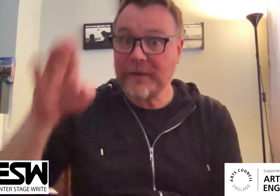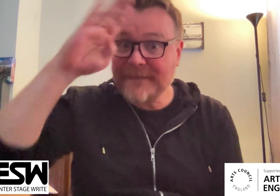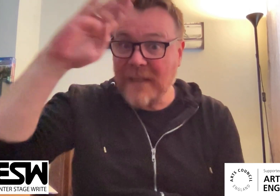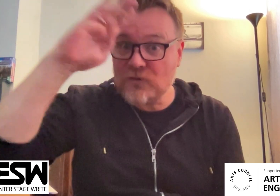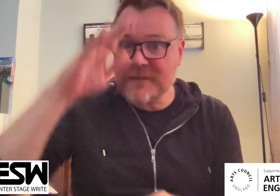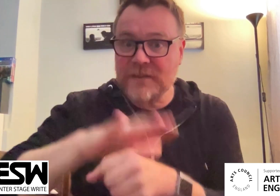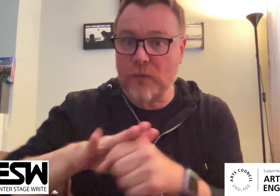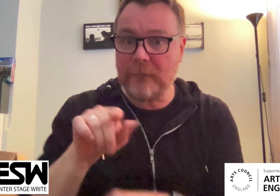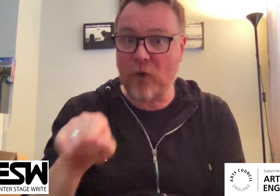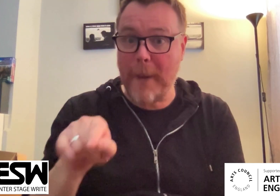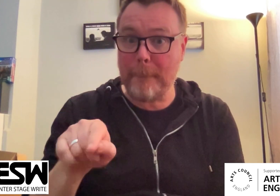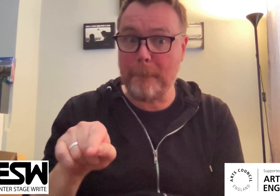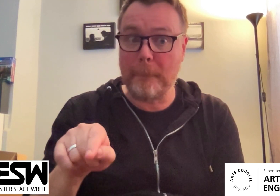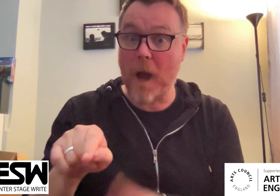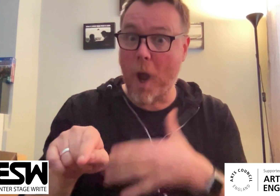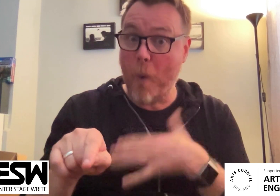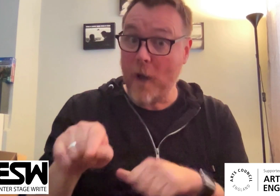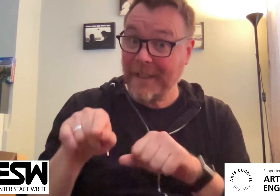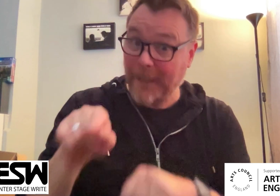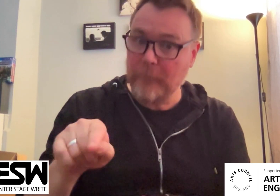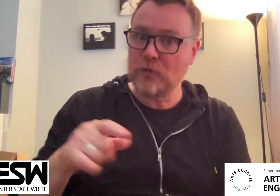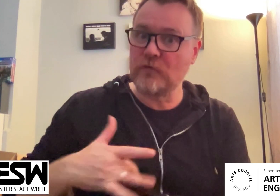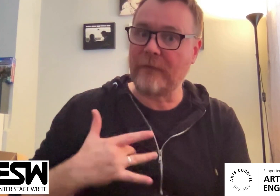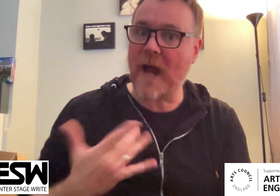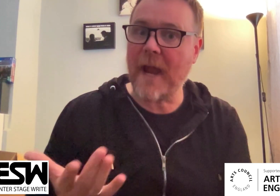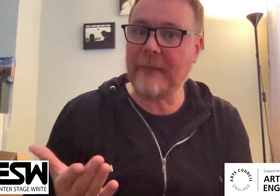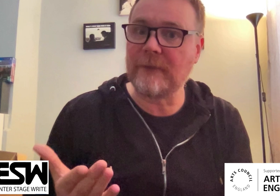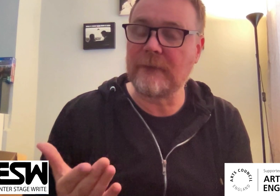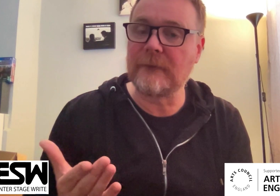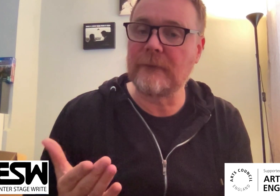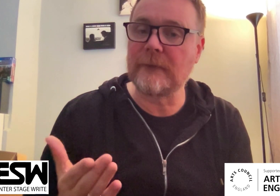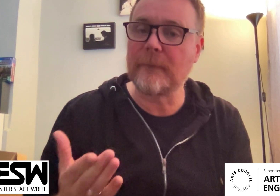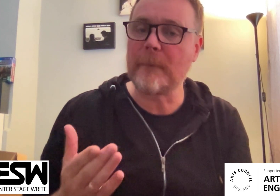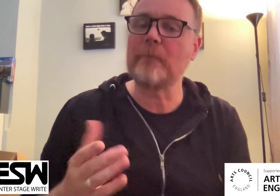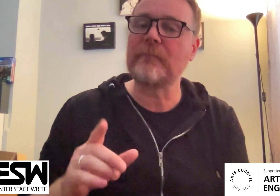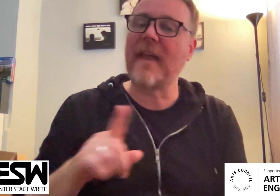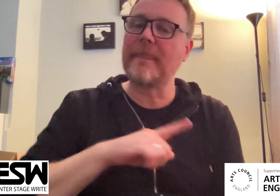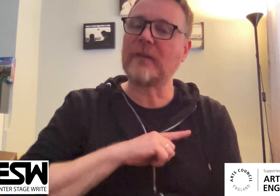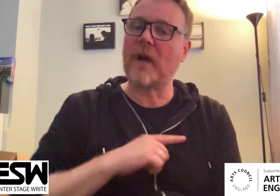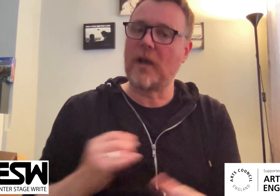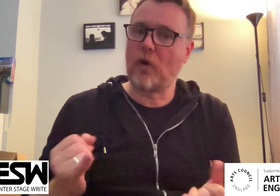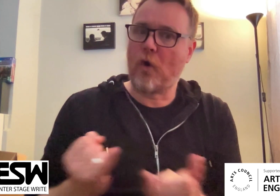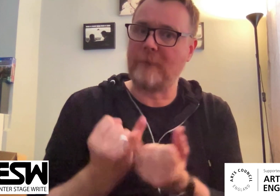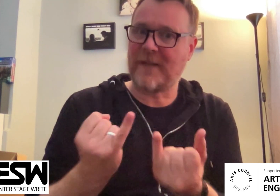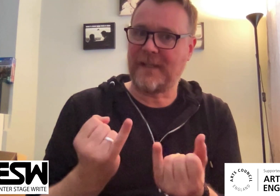with, are going to be put in a situation which is dangerous, and the risk is their lives. So